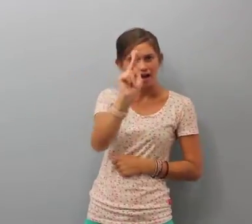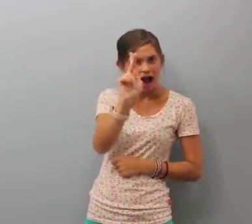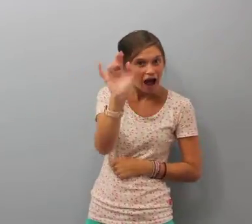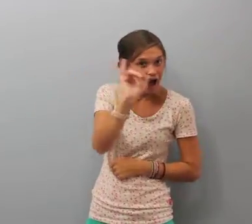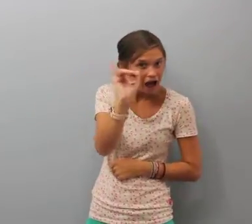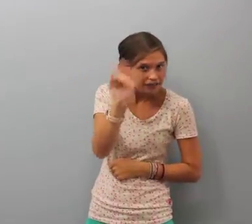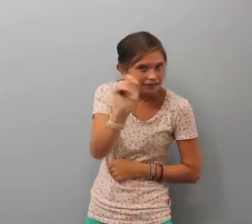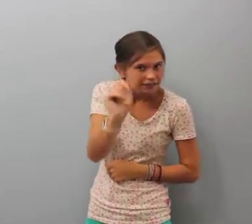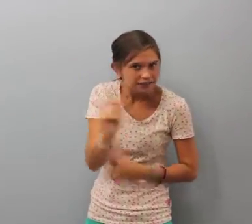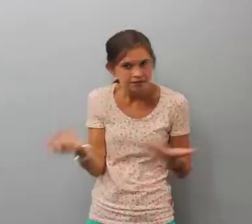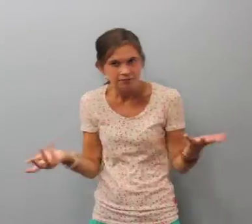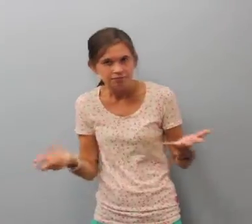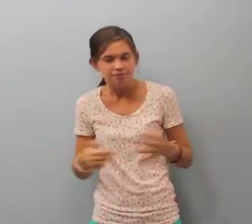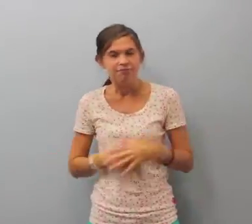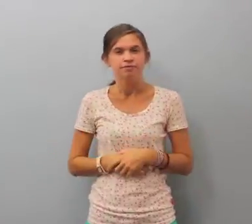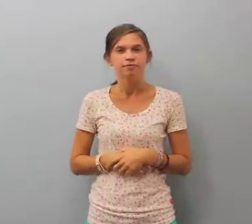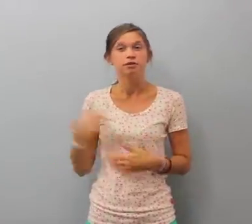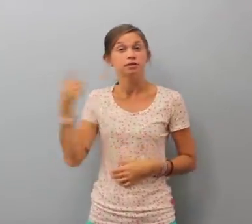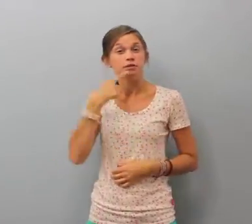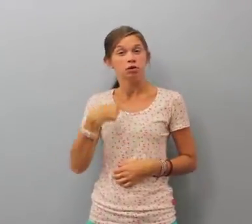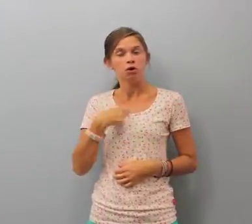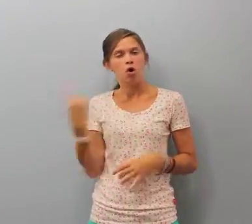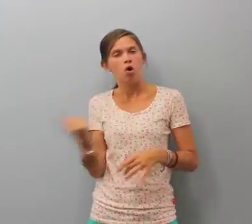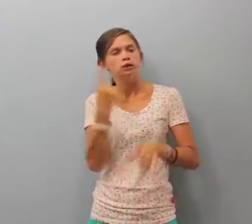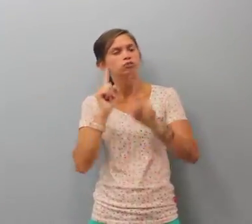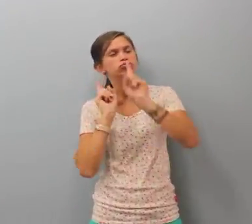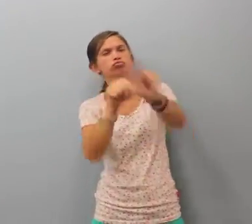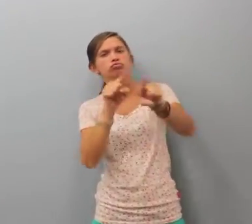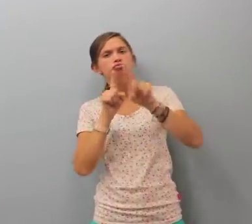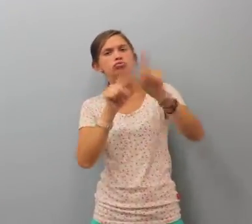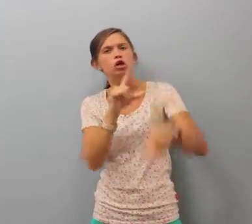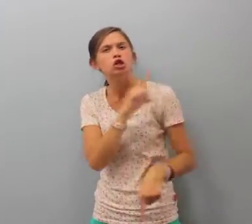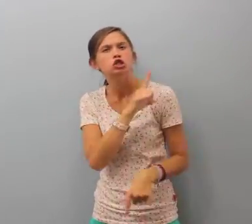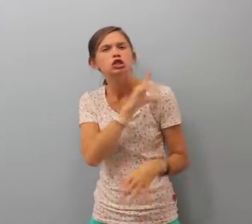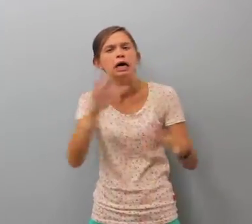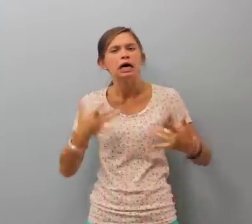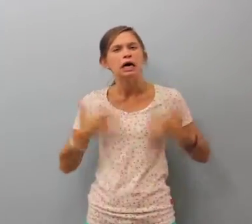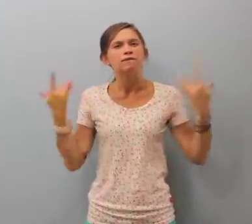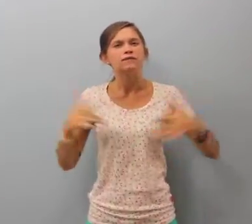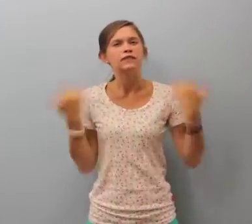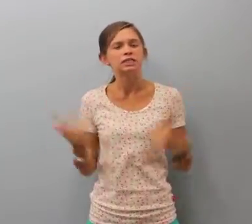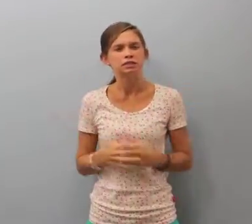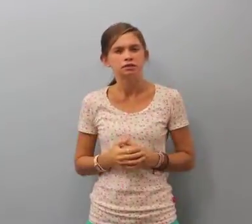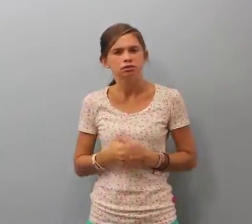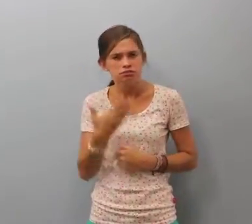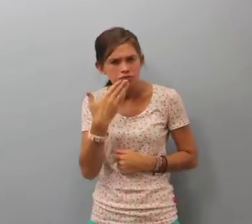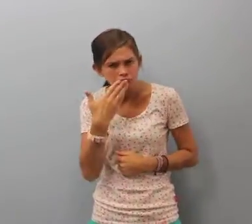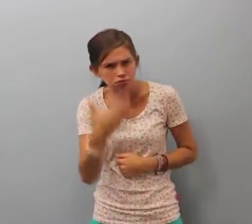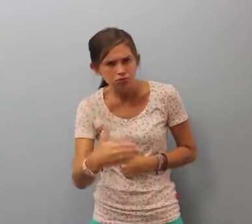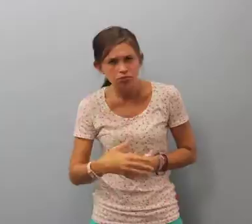moment. Now, who does he keep in touch with? He said he really likes to go to the Learning Center